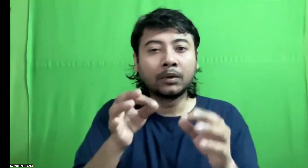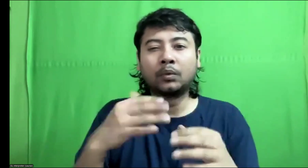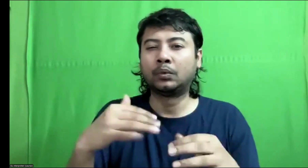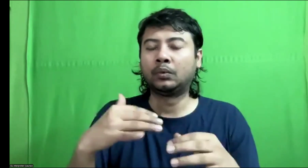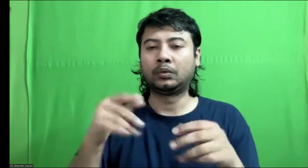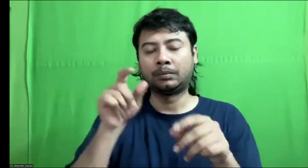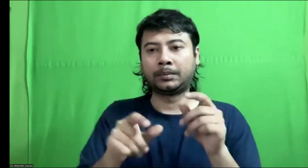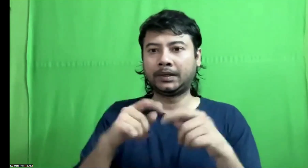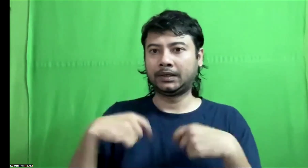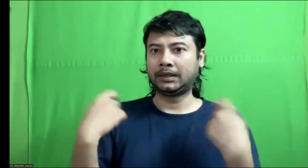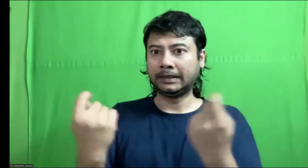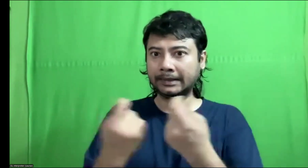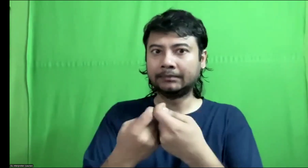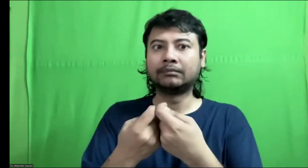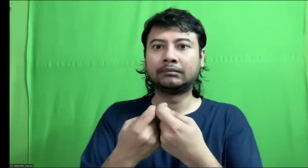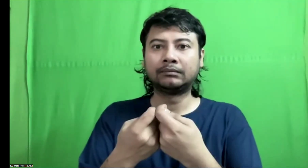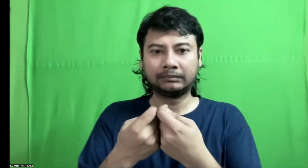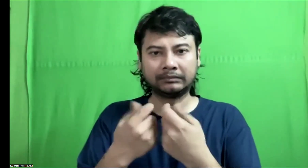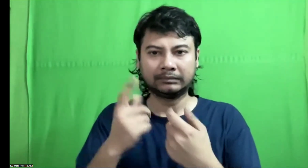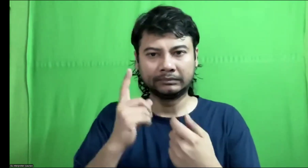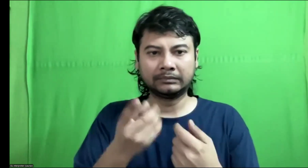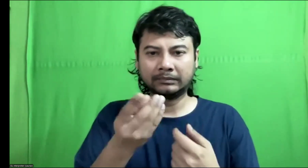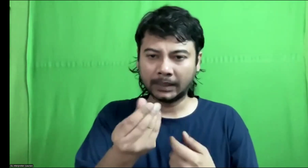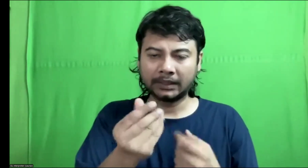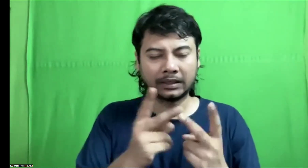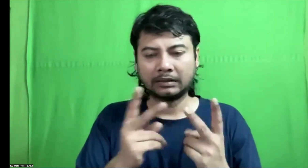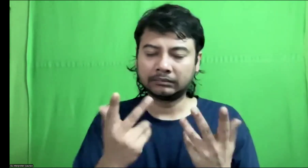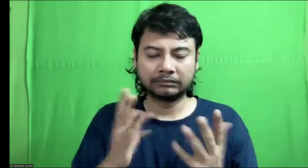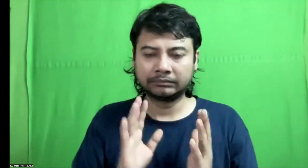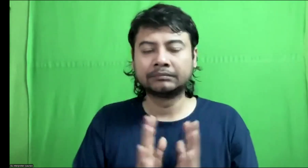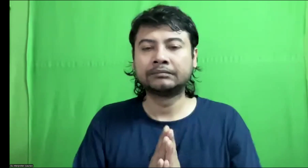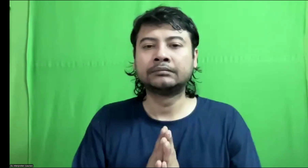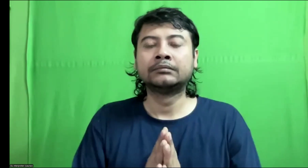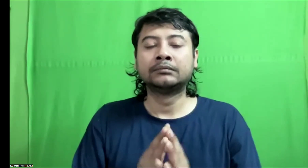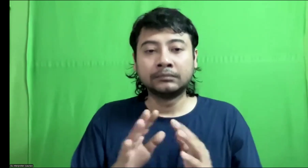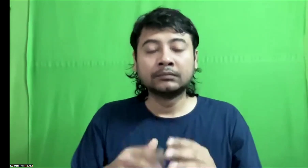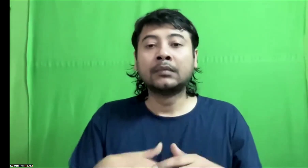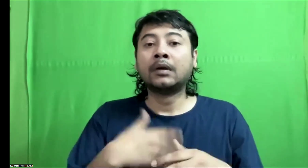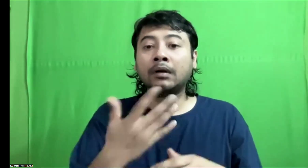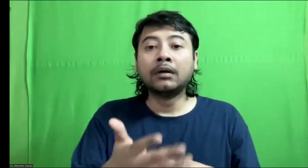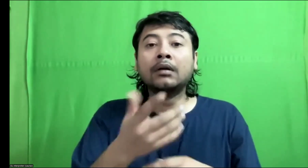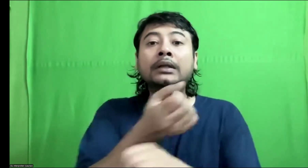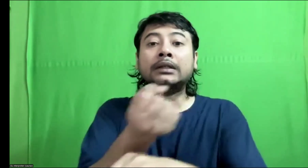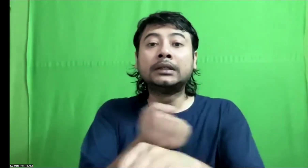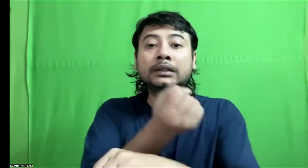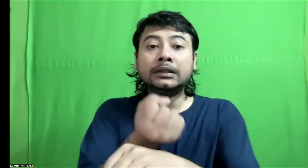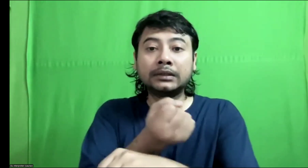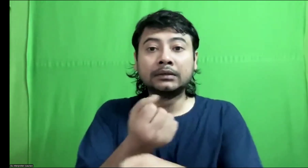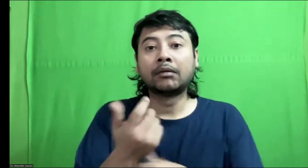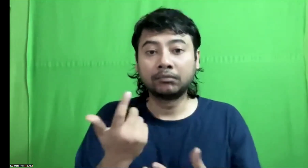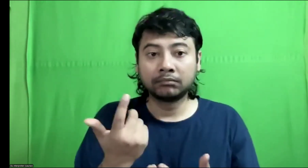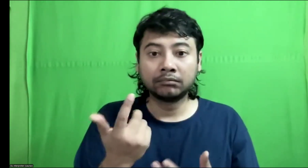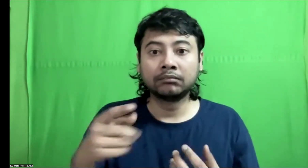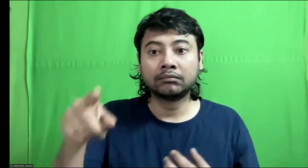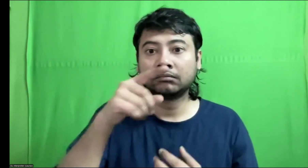Now the next question comes, how do you arrange so much of ghee? And because of course, a lot